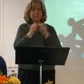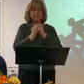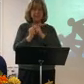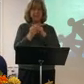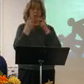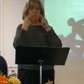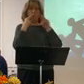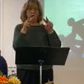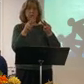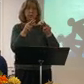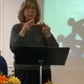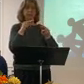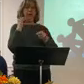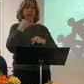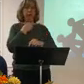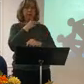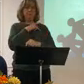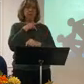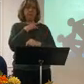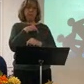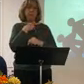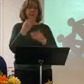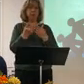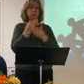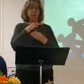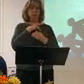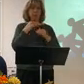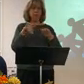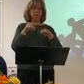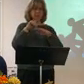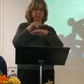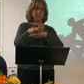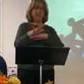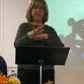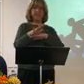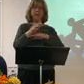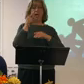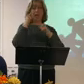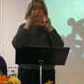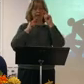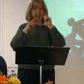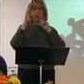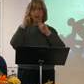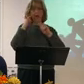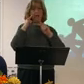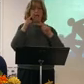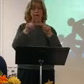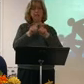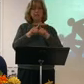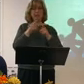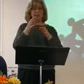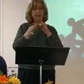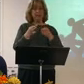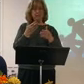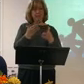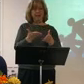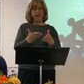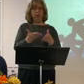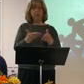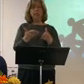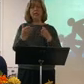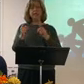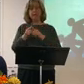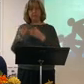watching our missionaries being appointed. I cry as if I were still in the room where it's happening, even when I'm sitting here.